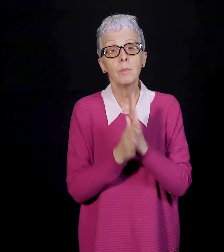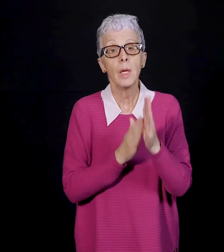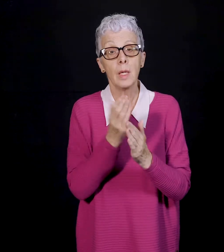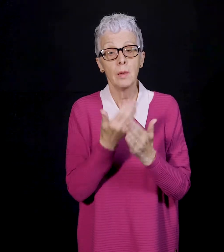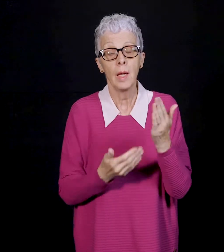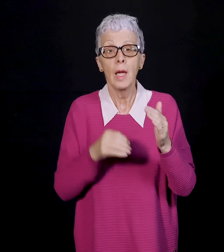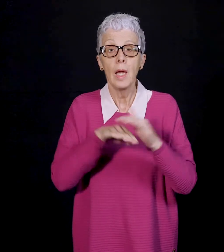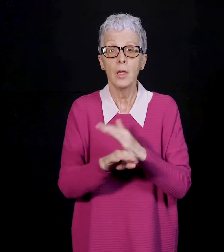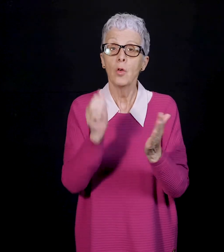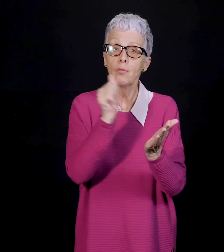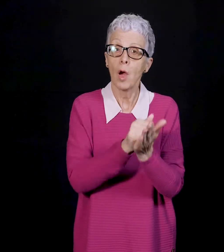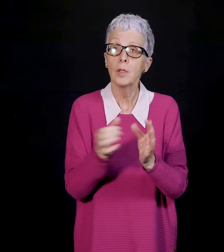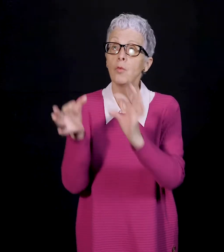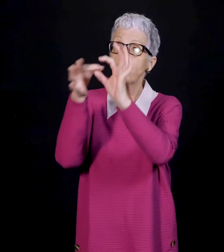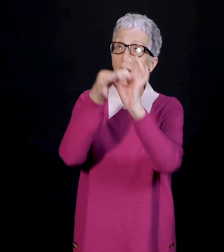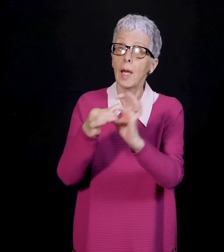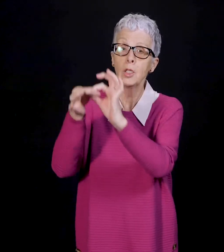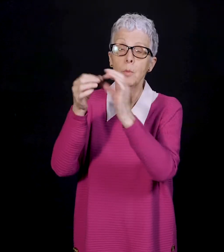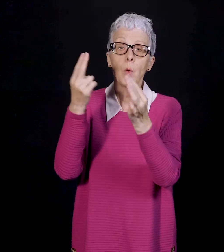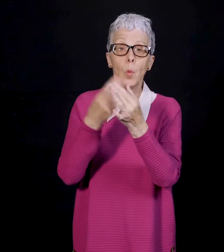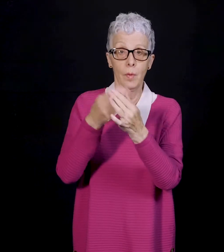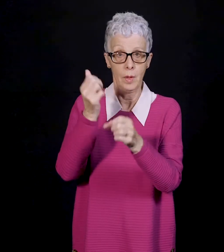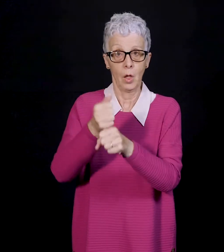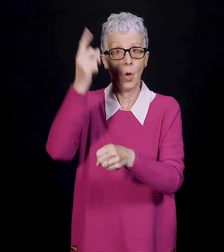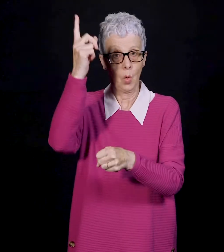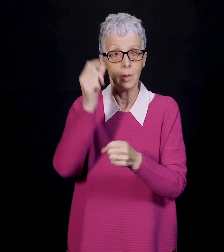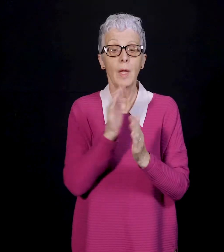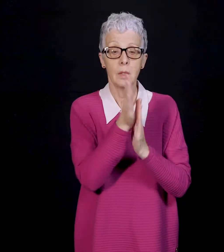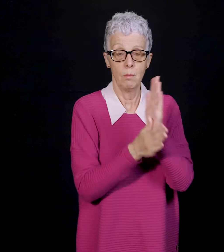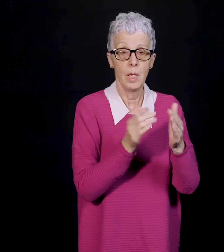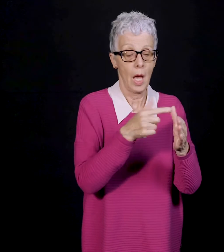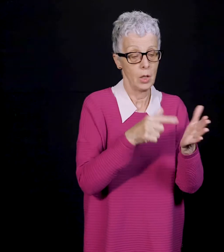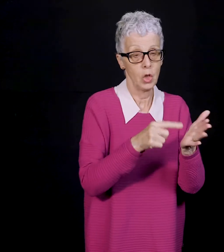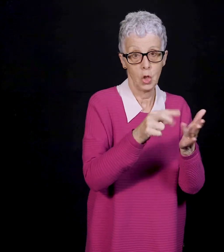in right relationship or to be at one with God.